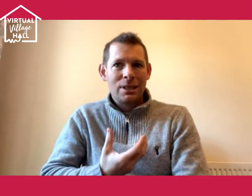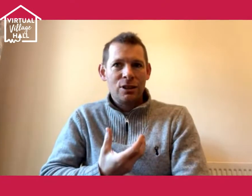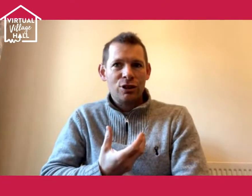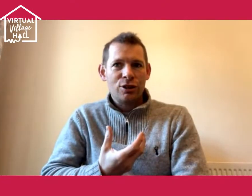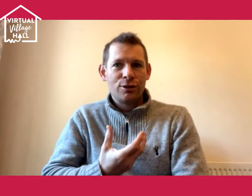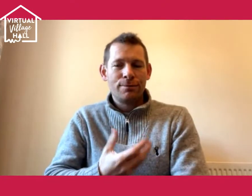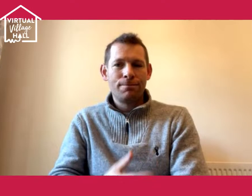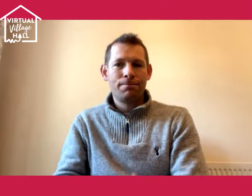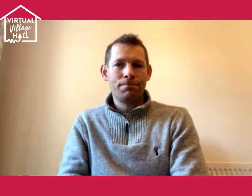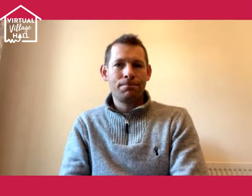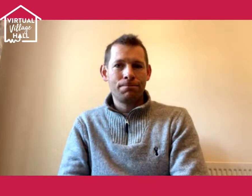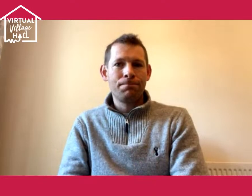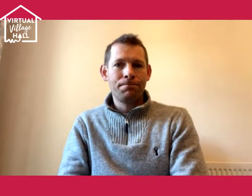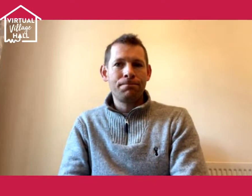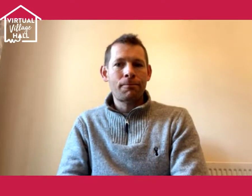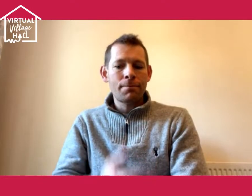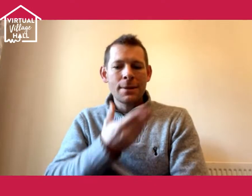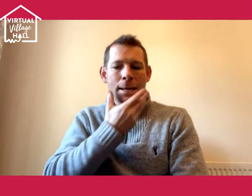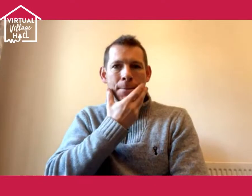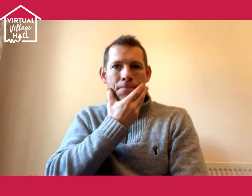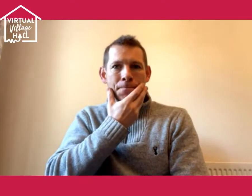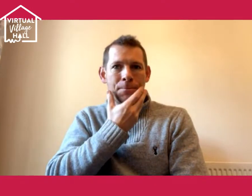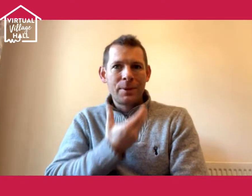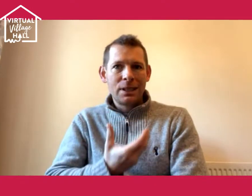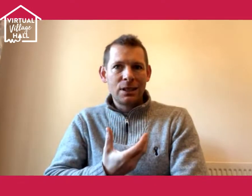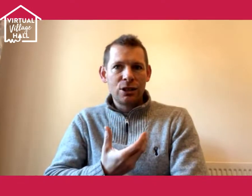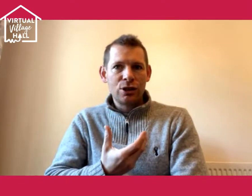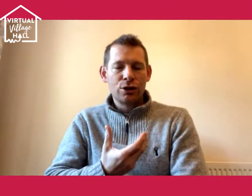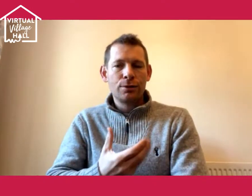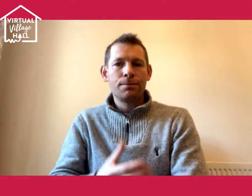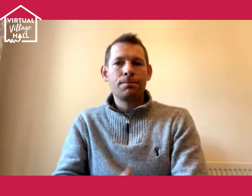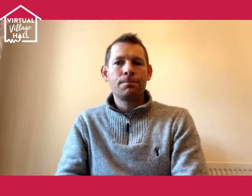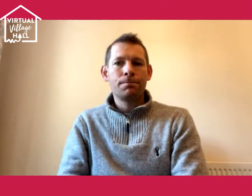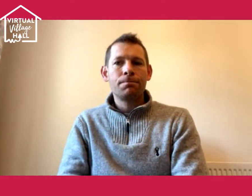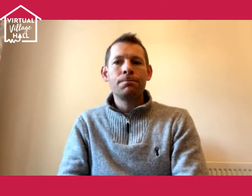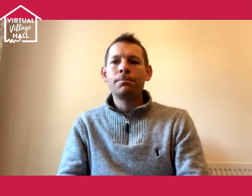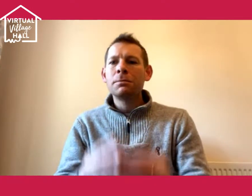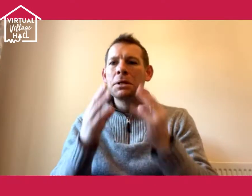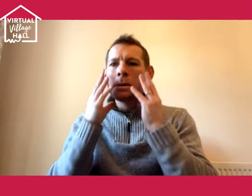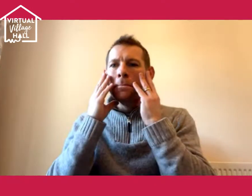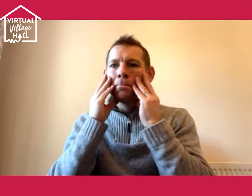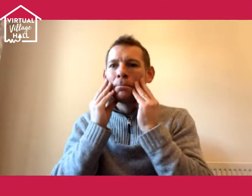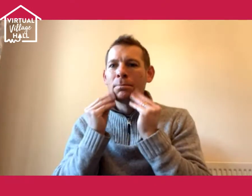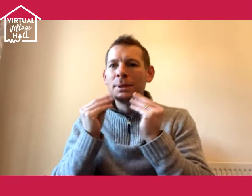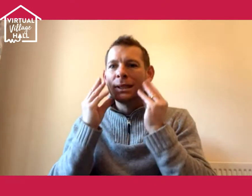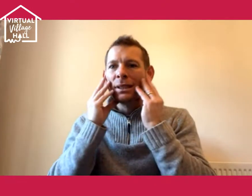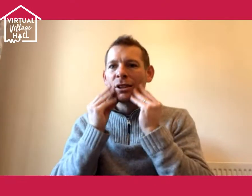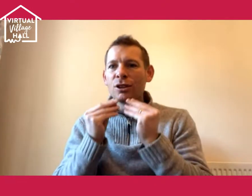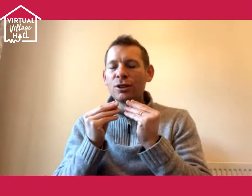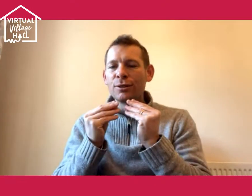or a beard signed that way, depending on the length and type of the beard. If it's a